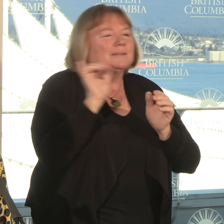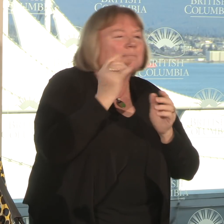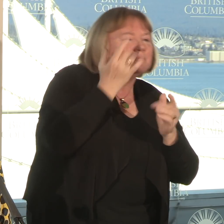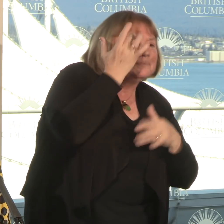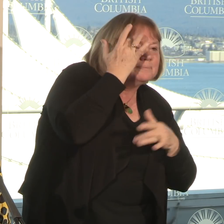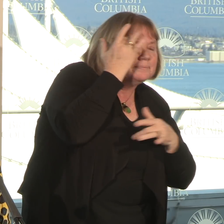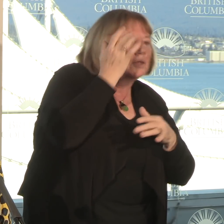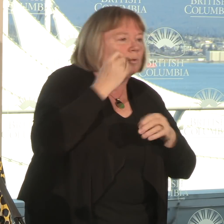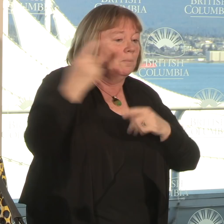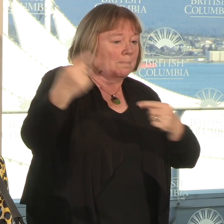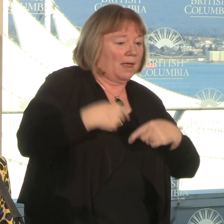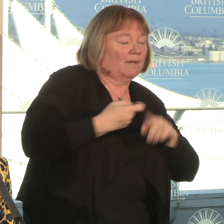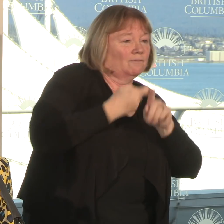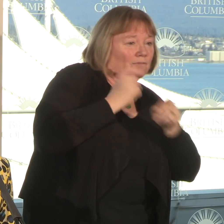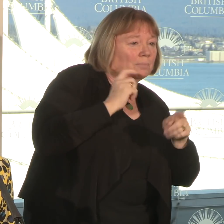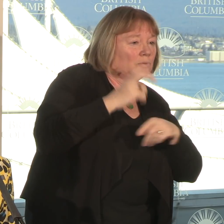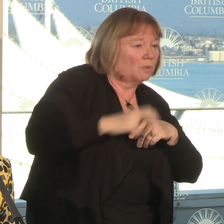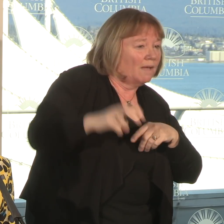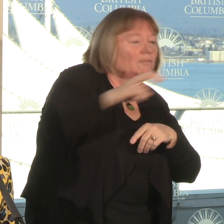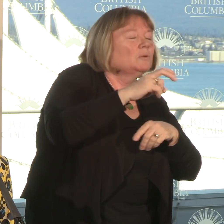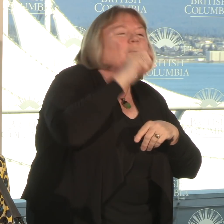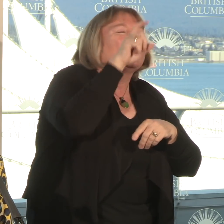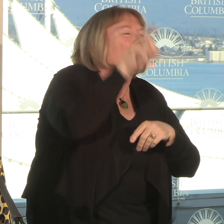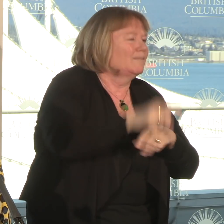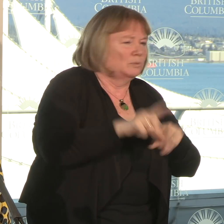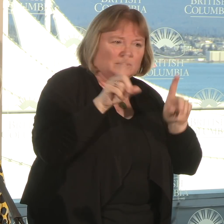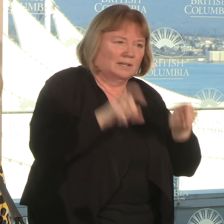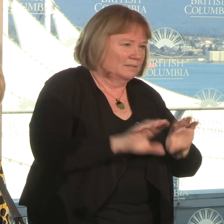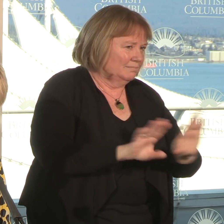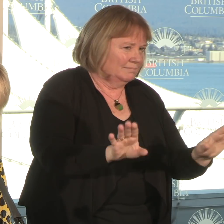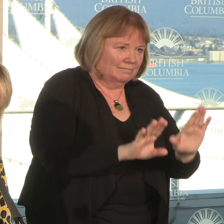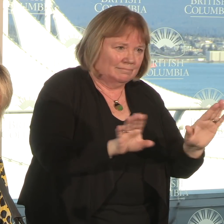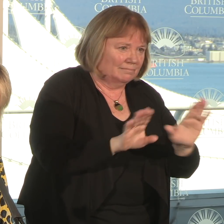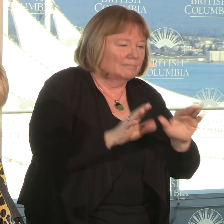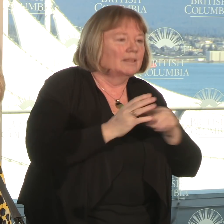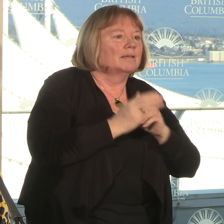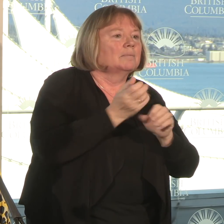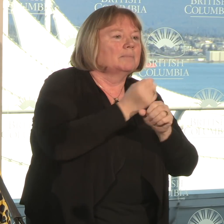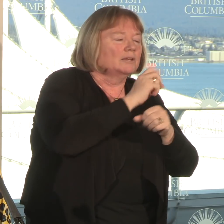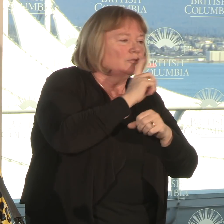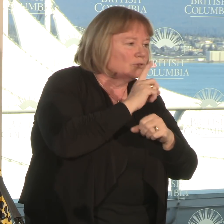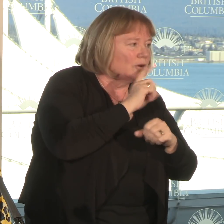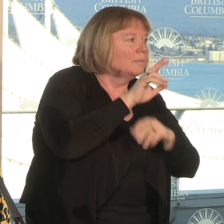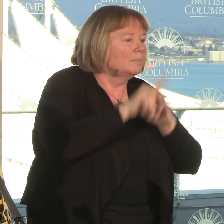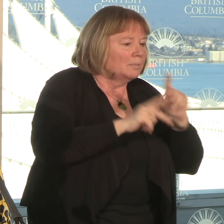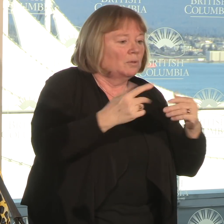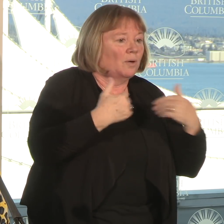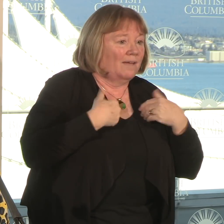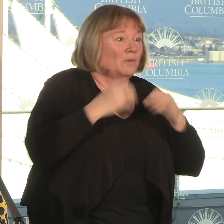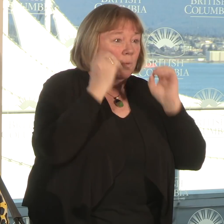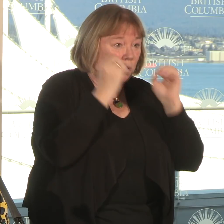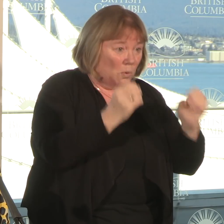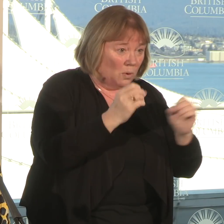from travel, you don't need testing. And we want to make sure that people with no